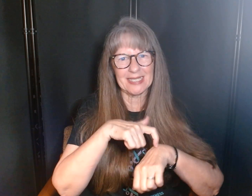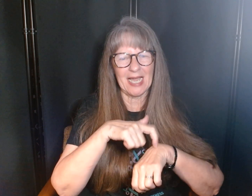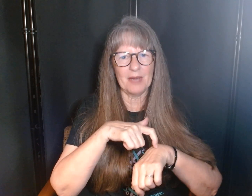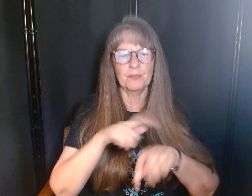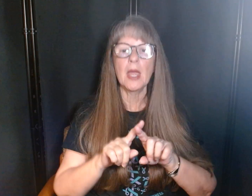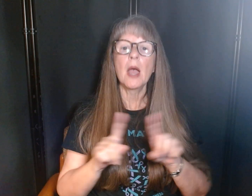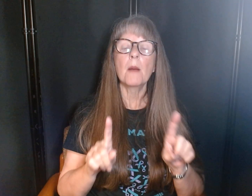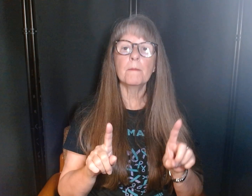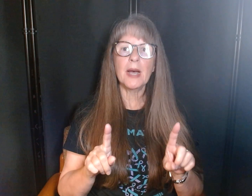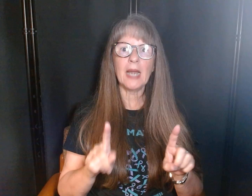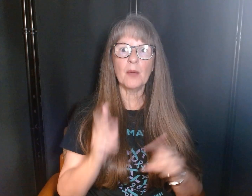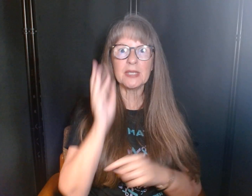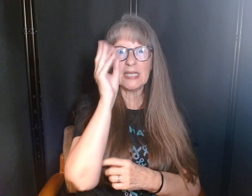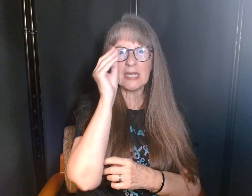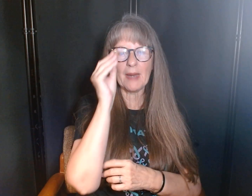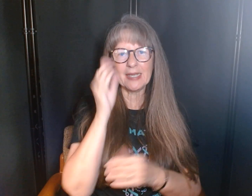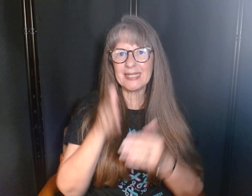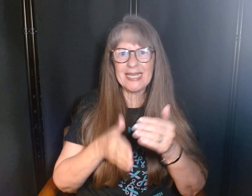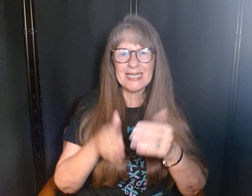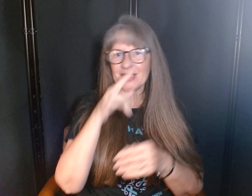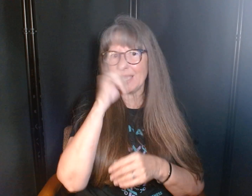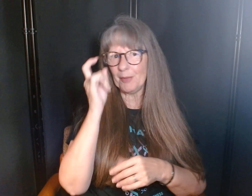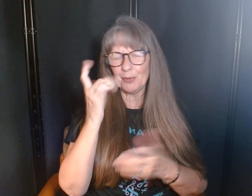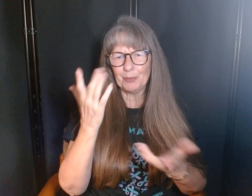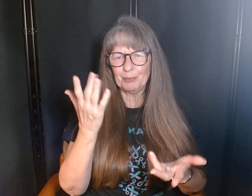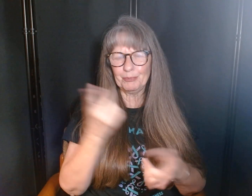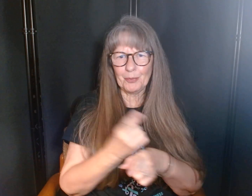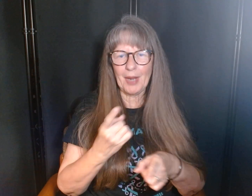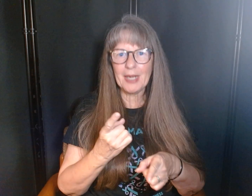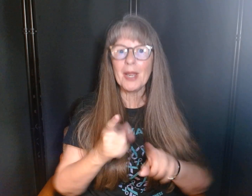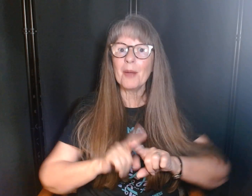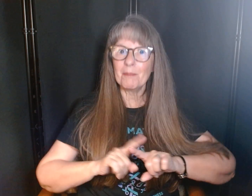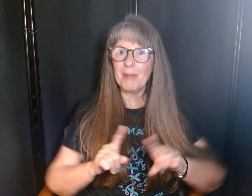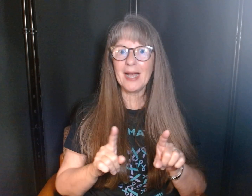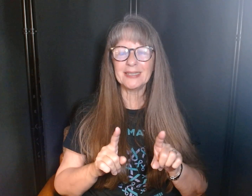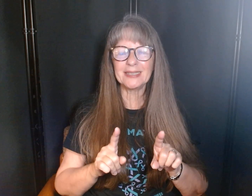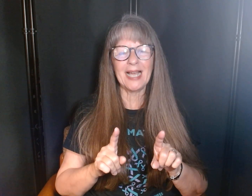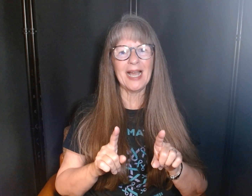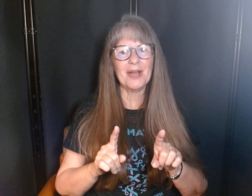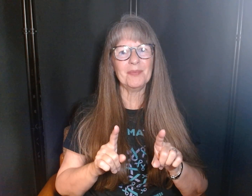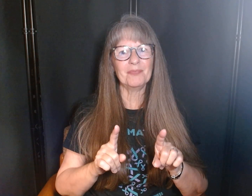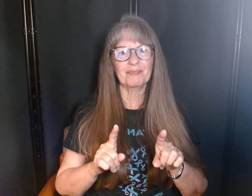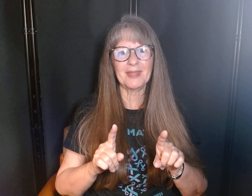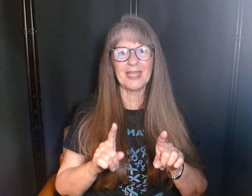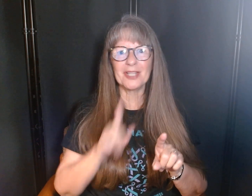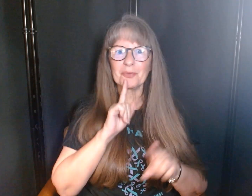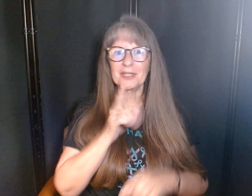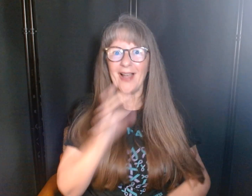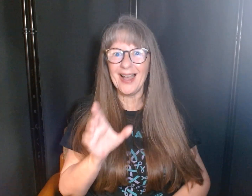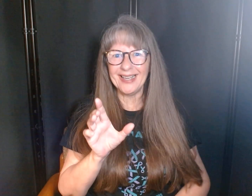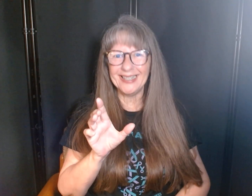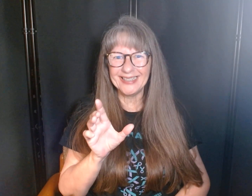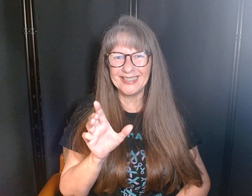time. But I was thinking about it's the end of summer, right? But it's really hot,